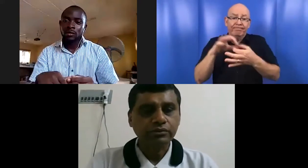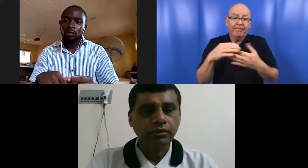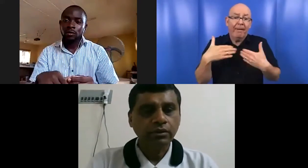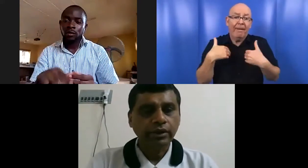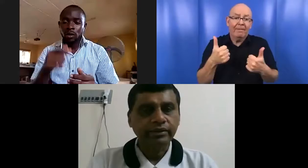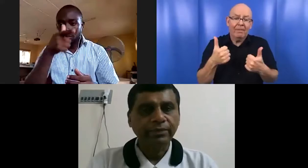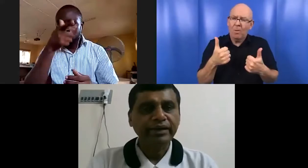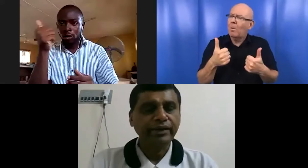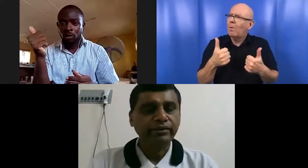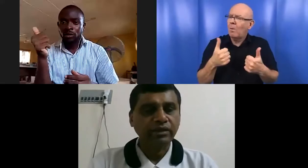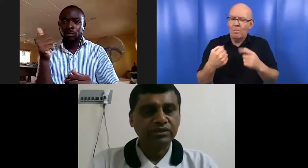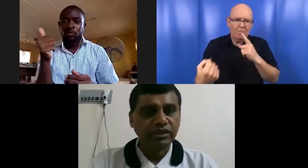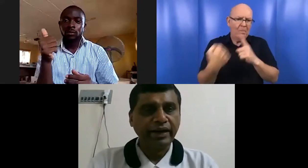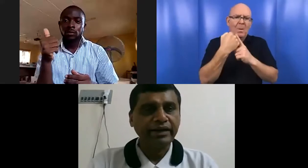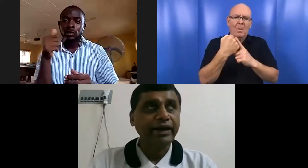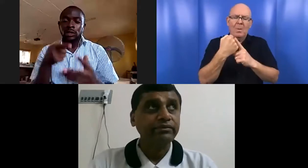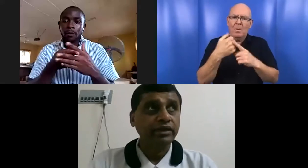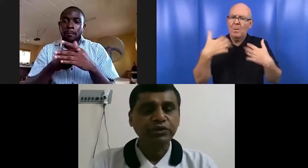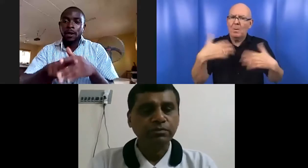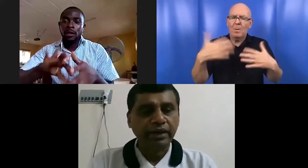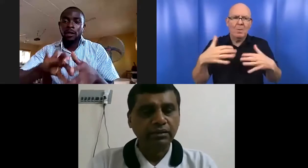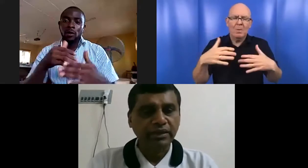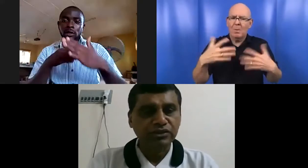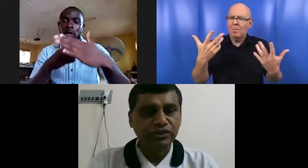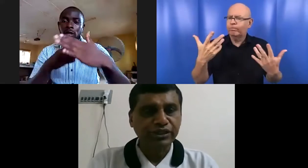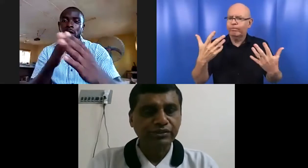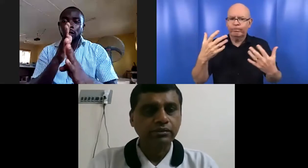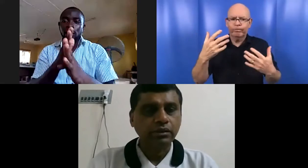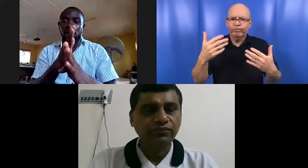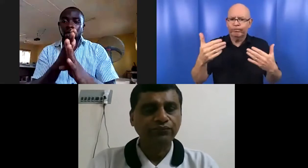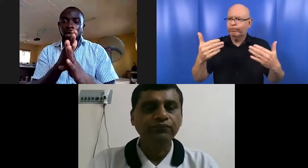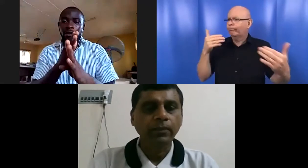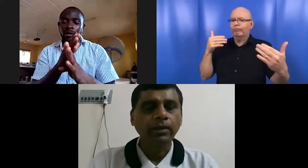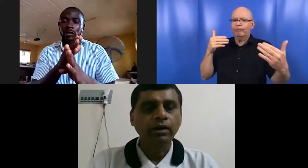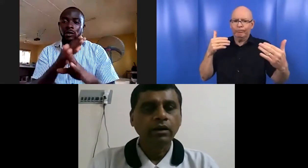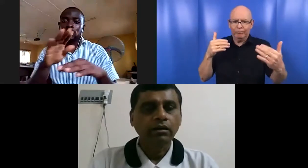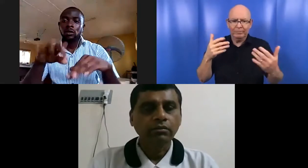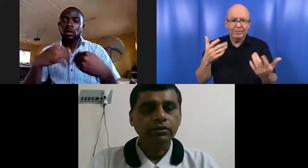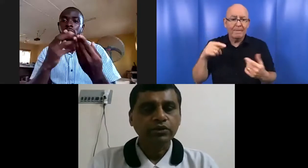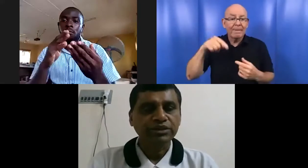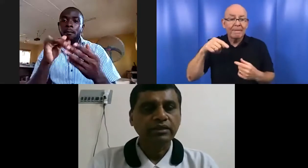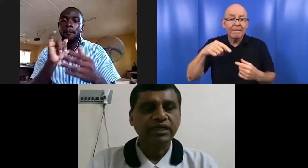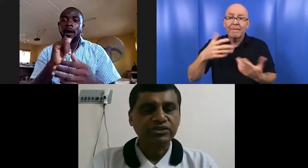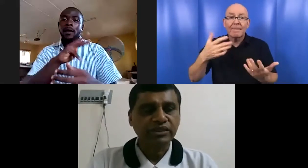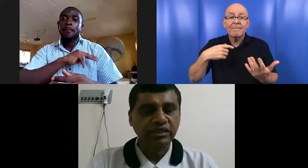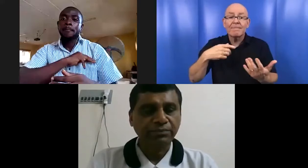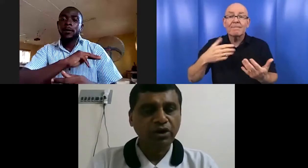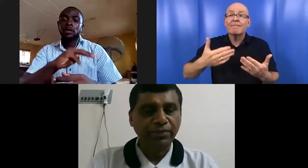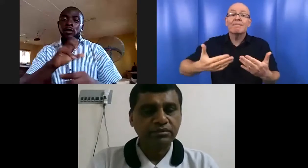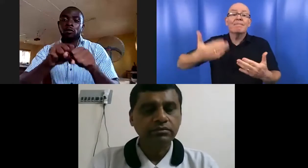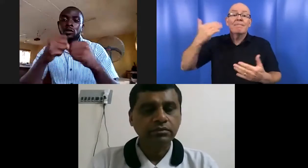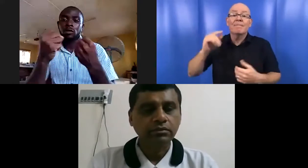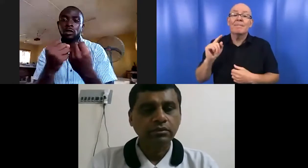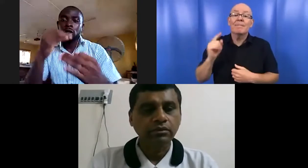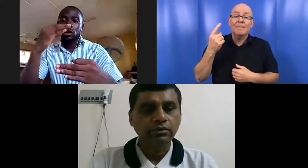because in the beginning, there was a guideline issued by the Ministry of Social Justice and